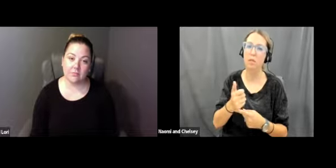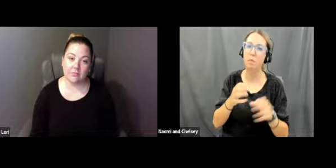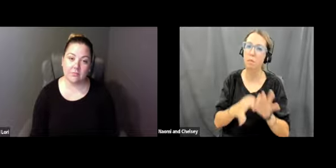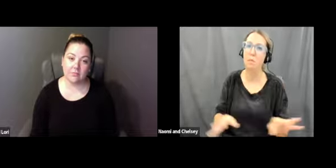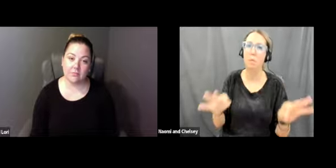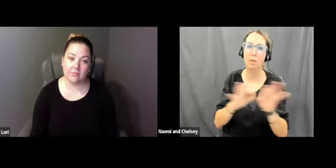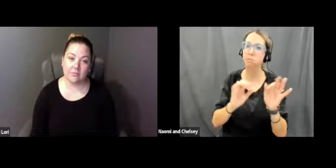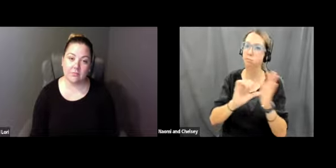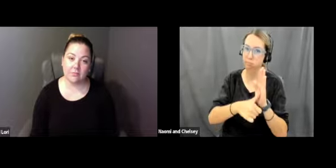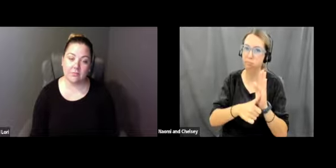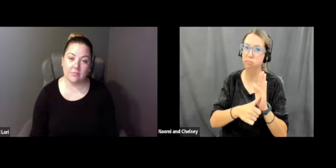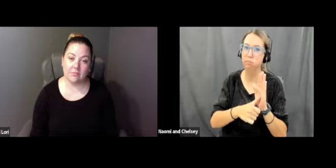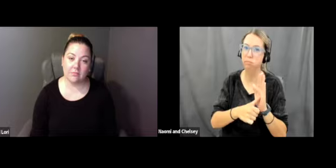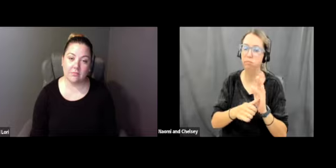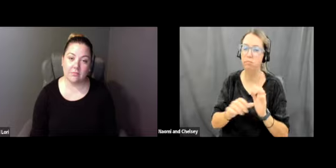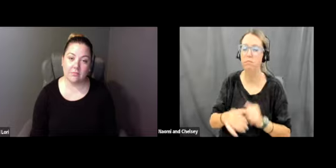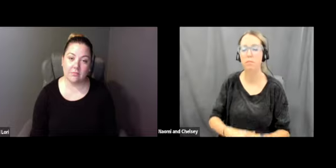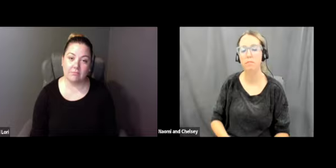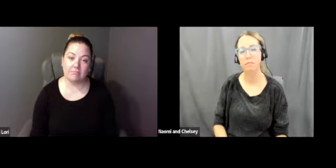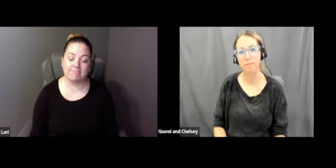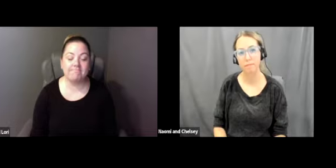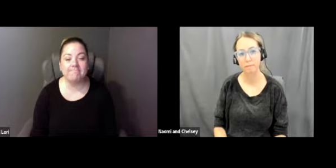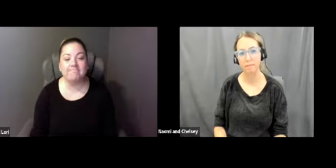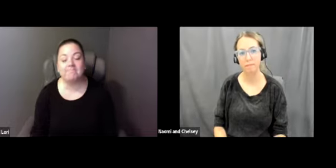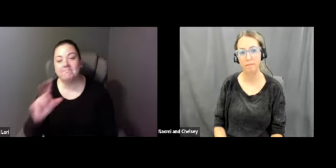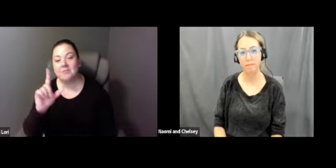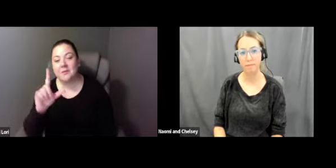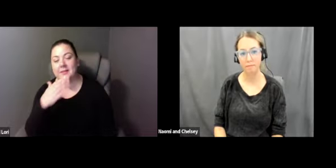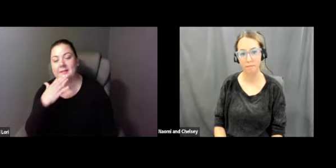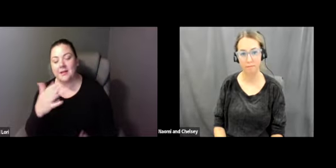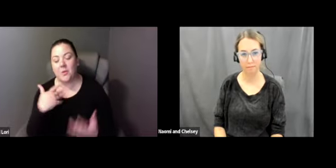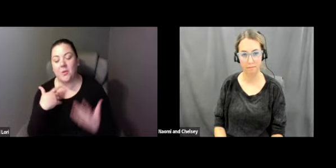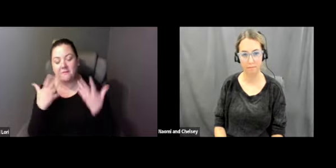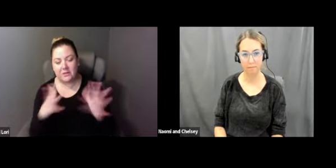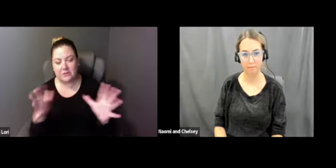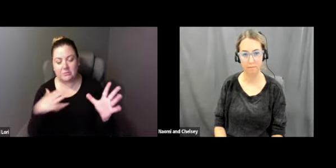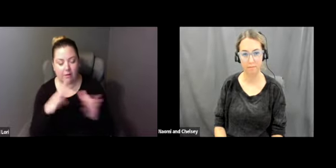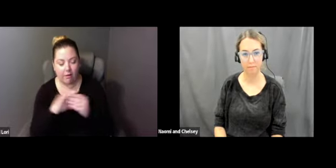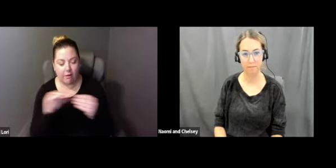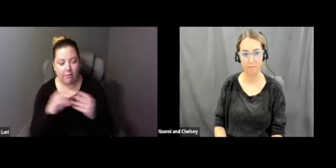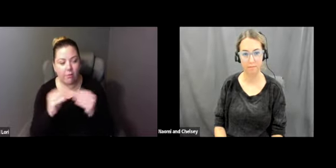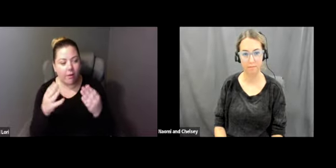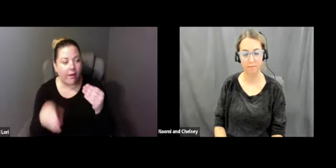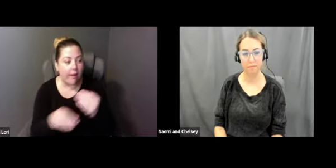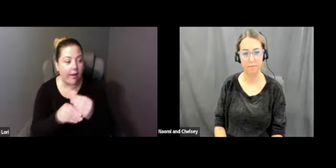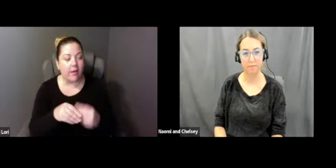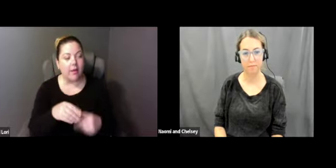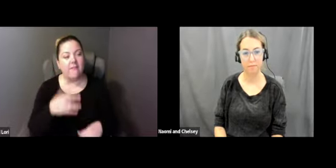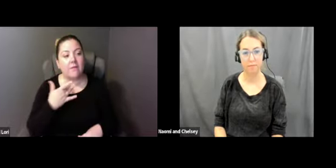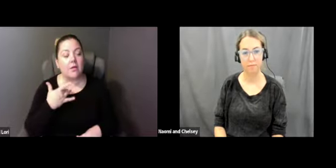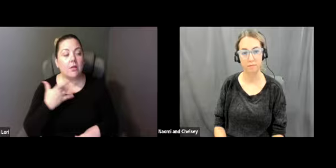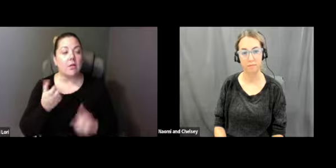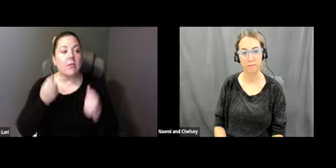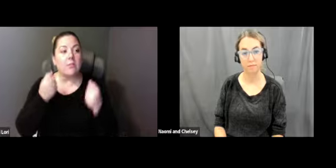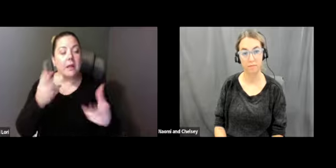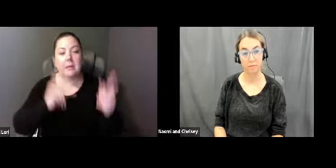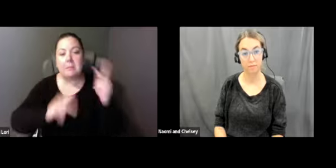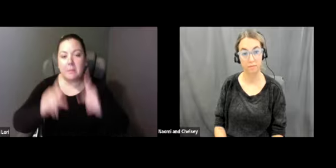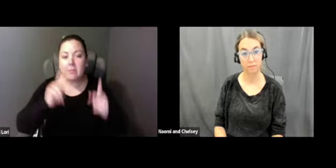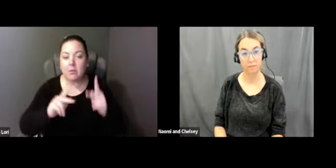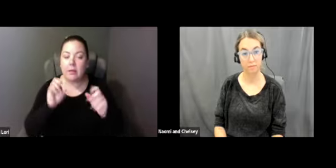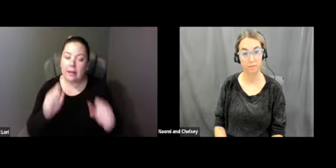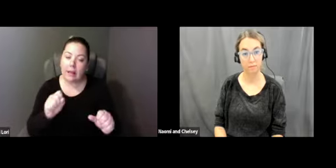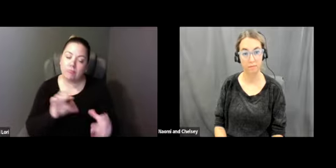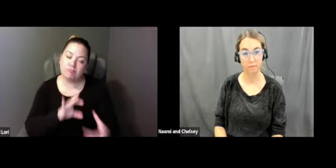really important here. Lori here. I just want to wrap up with saying I'm sure this is relatable for many people, and not just children of